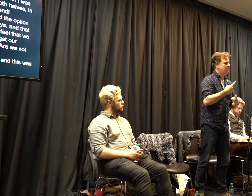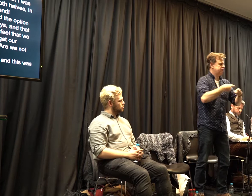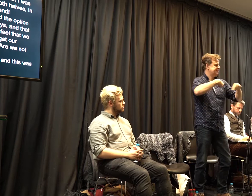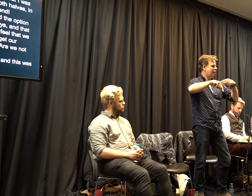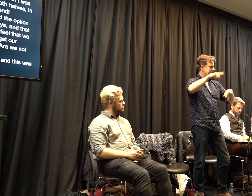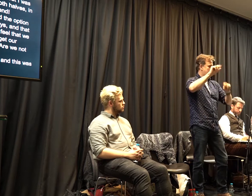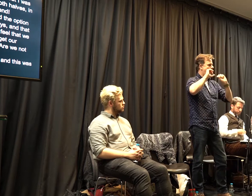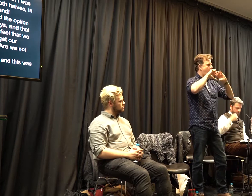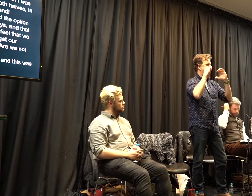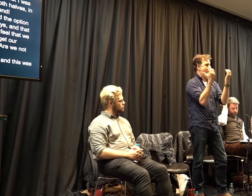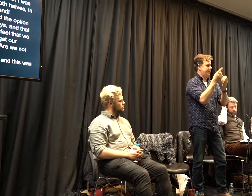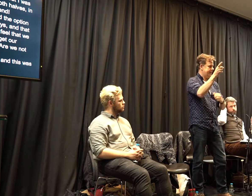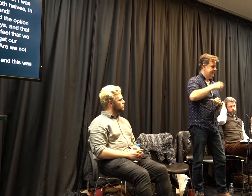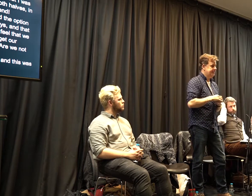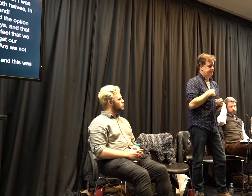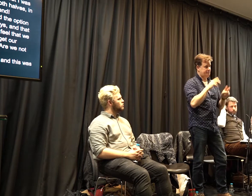Director